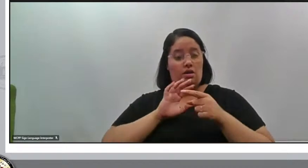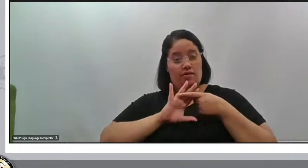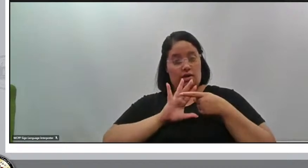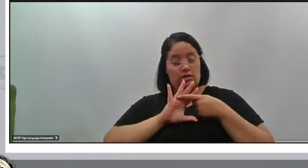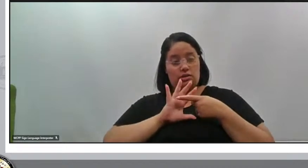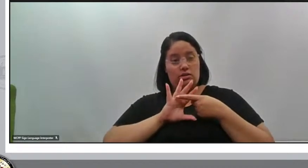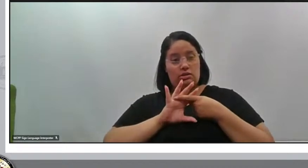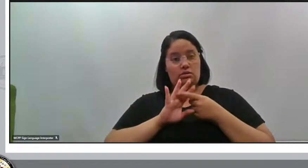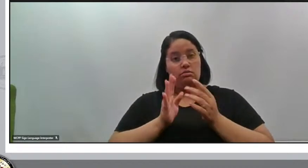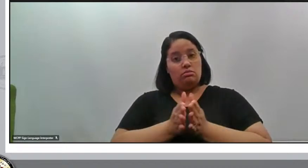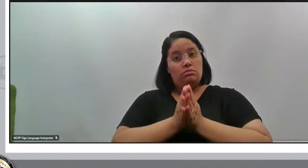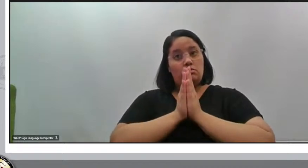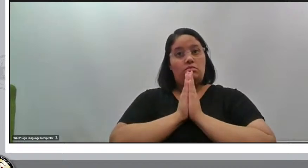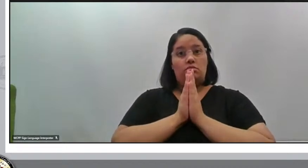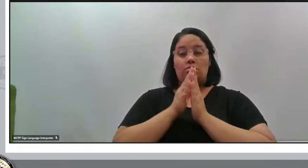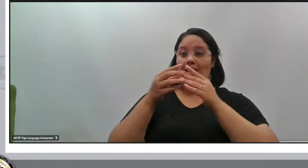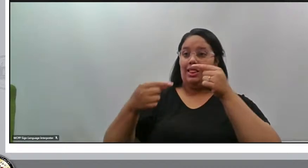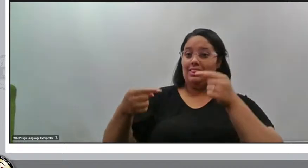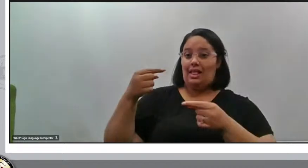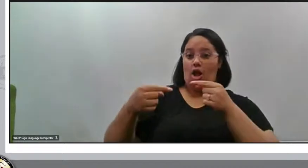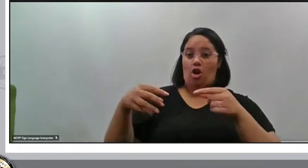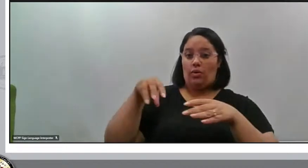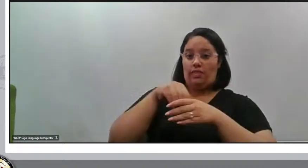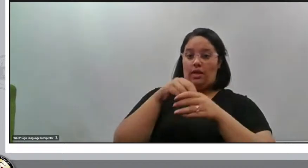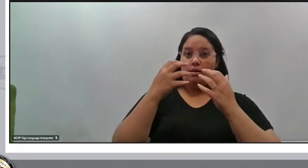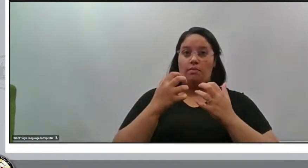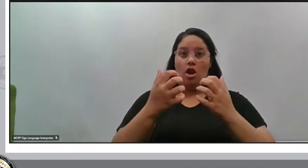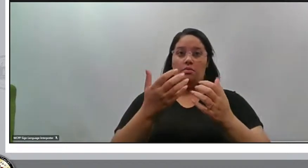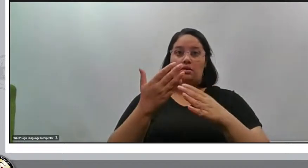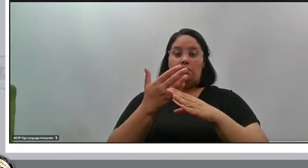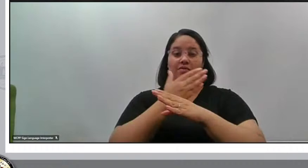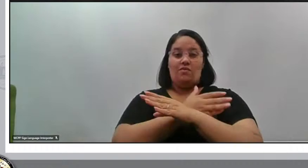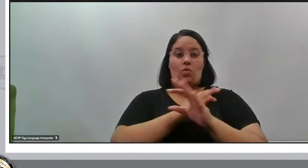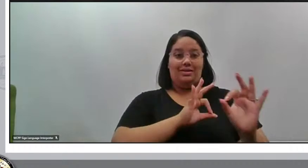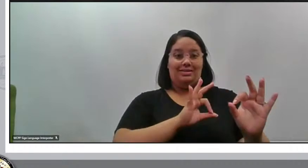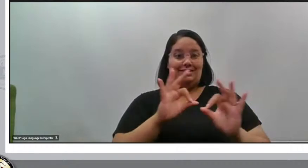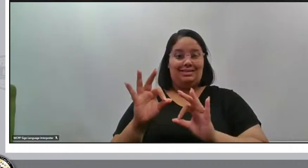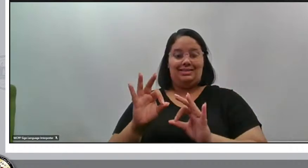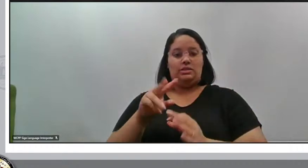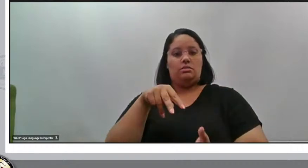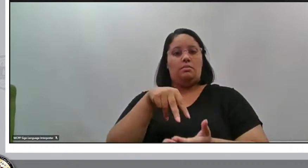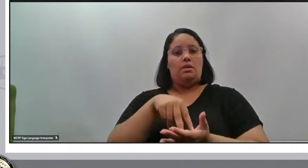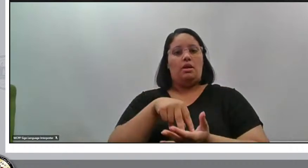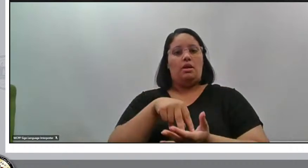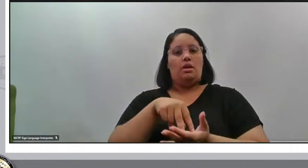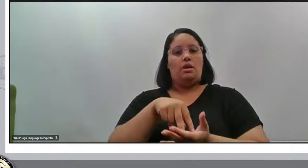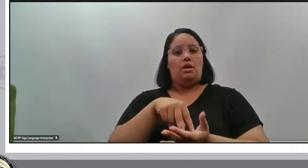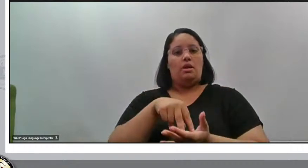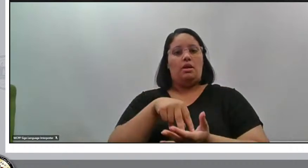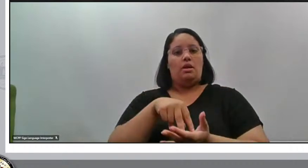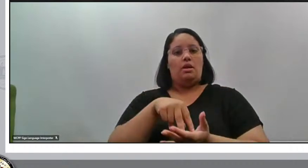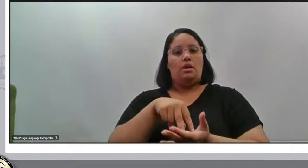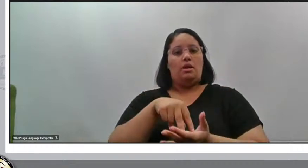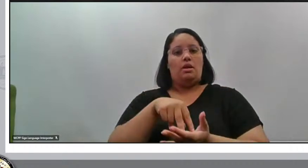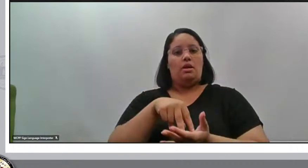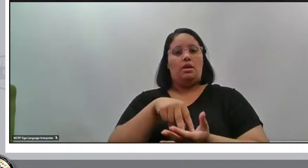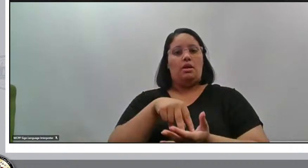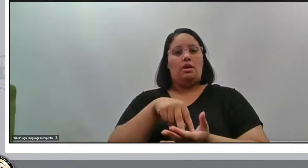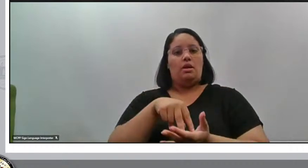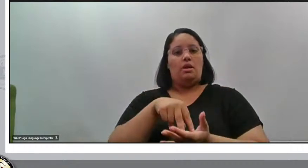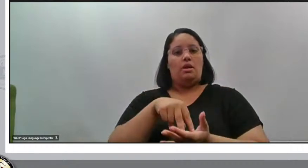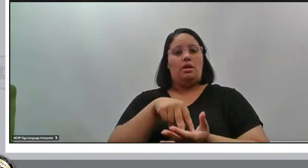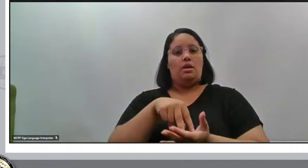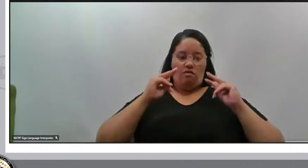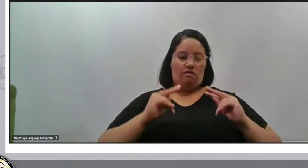call a dialogue within Parliament before taking such a political stance, of which now we might view in terms of